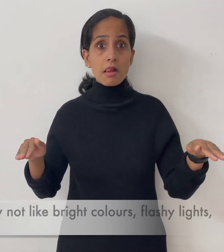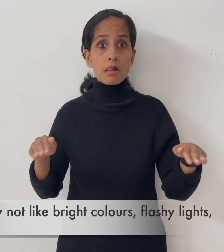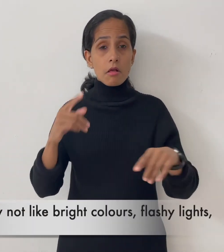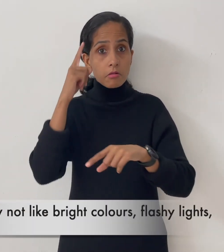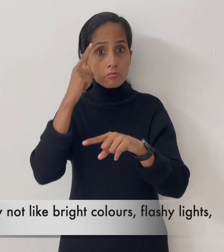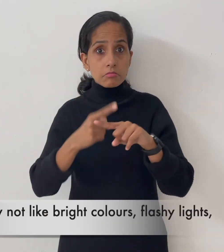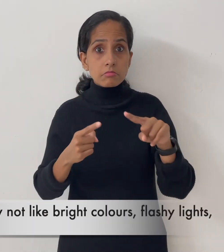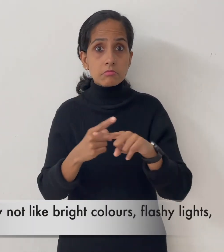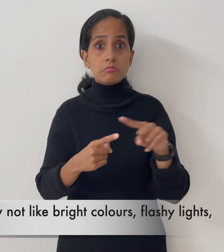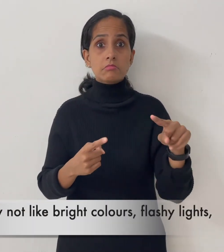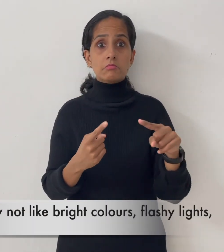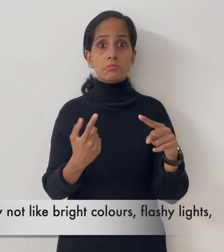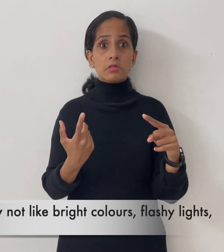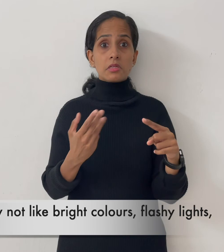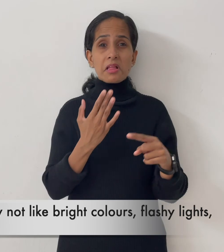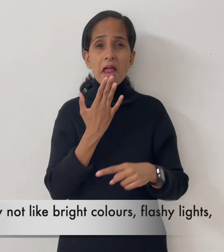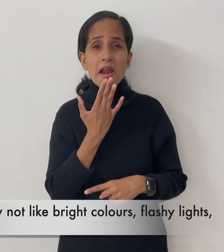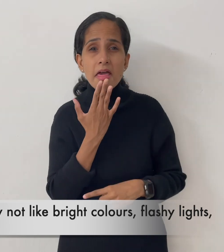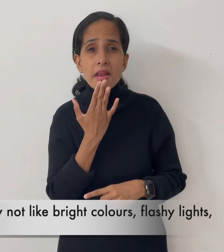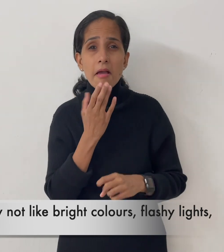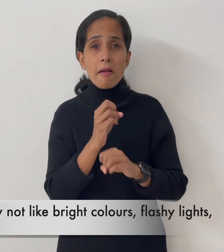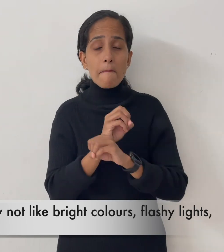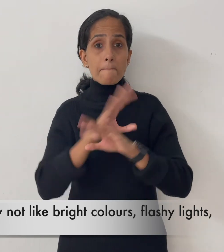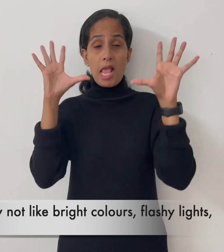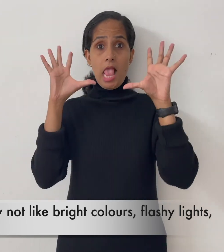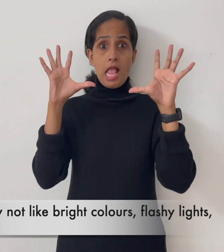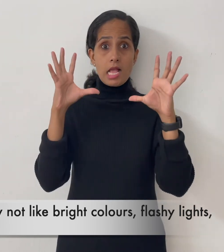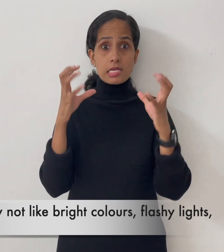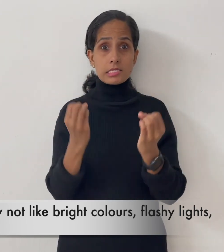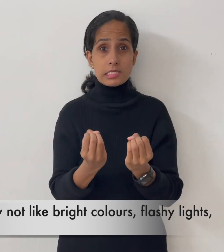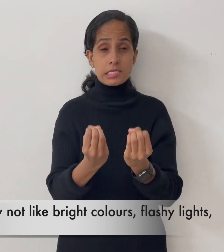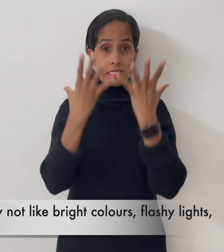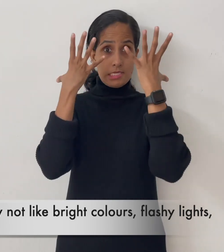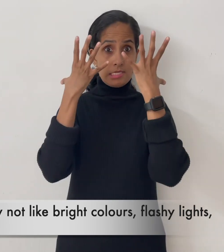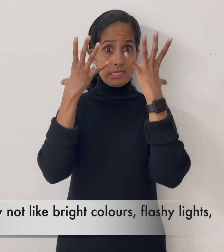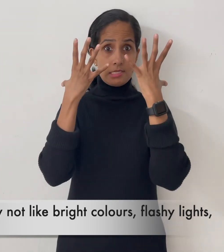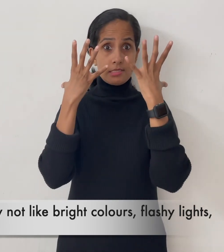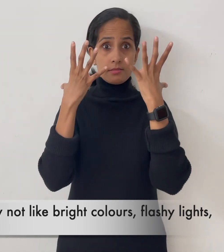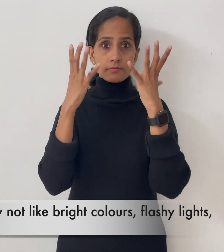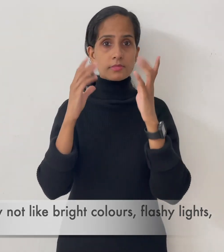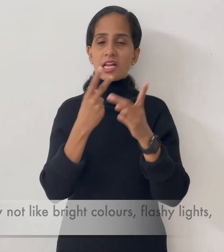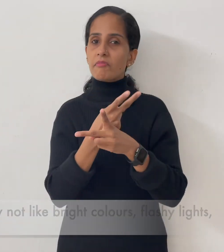Some children may not like bright colors, flashy lights.